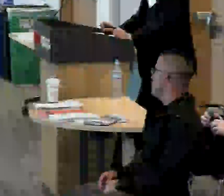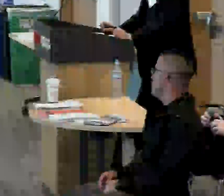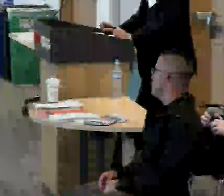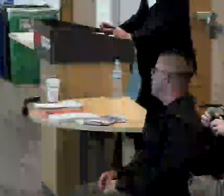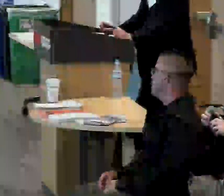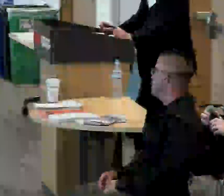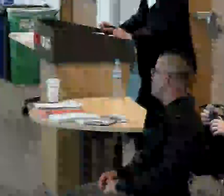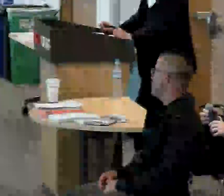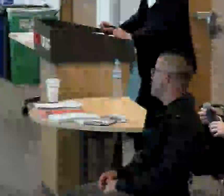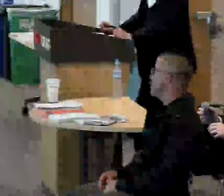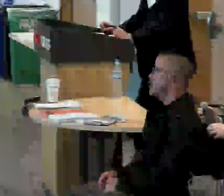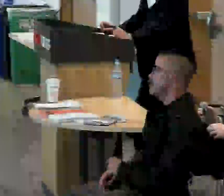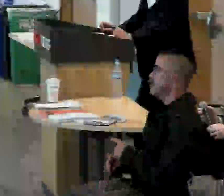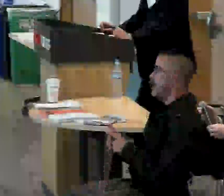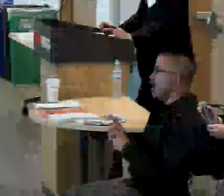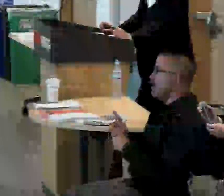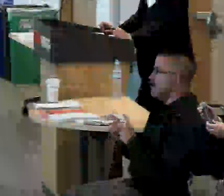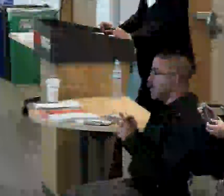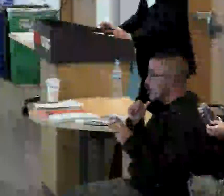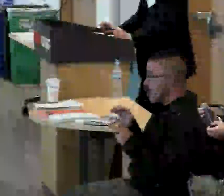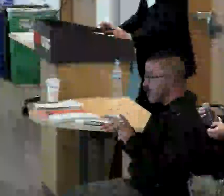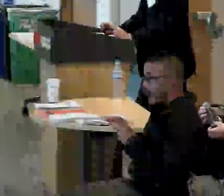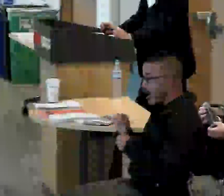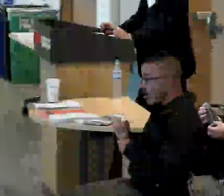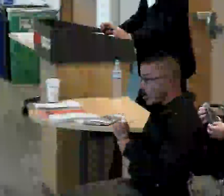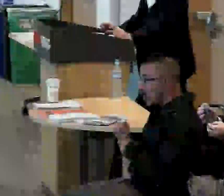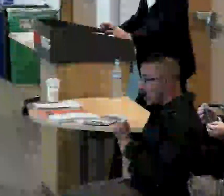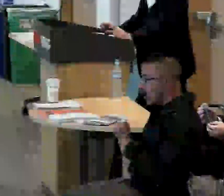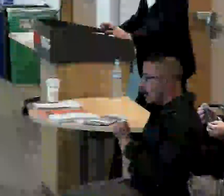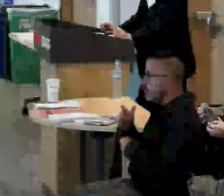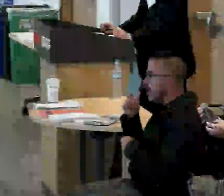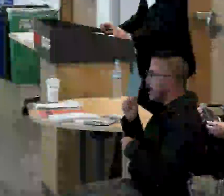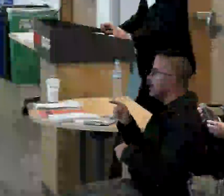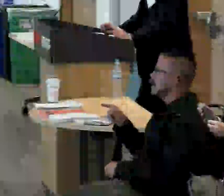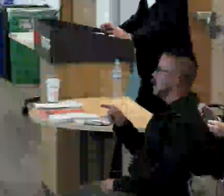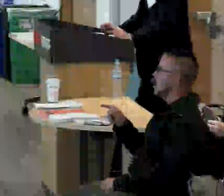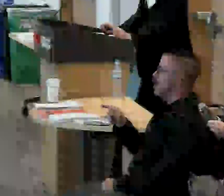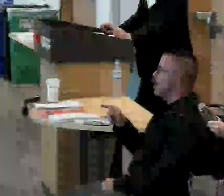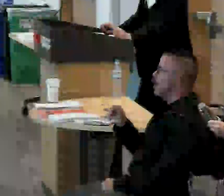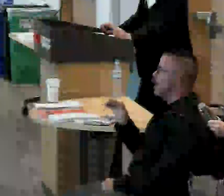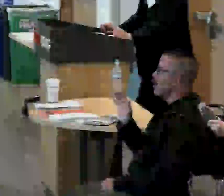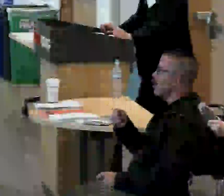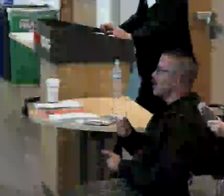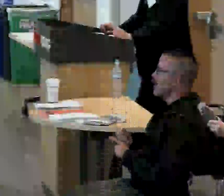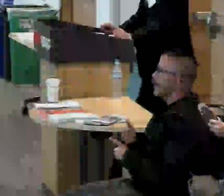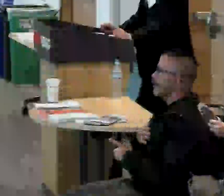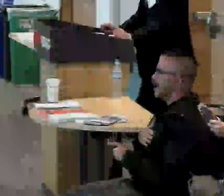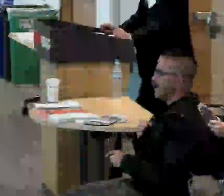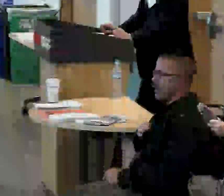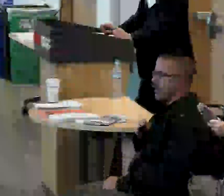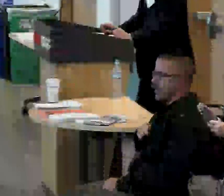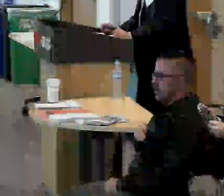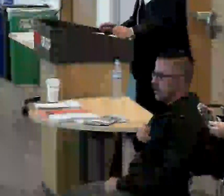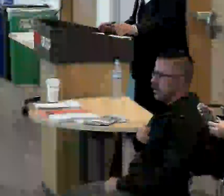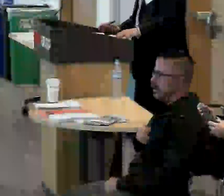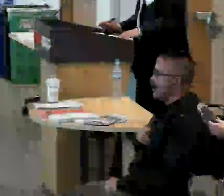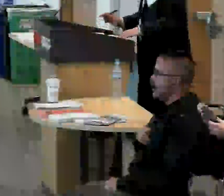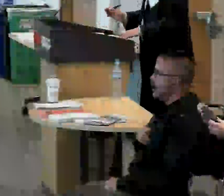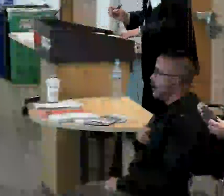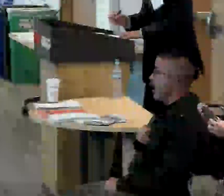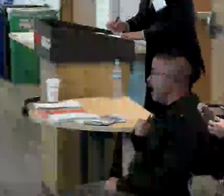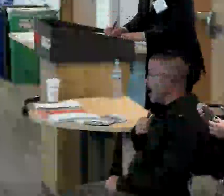get employed because, oh, this is going to affect my benefits, or I can't have more